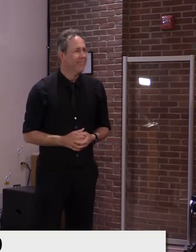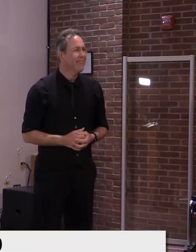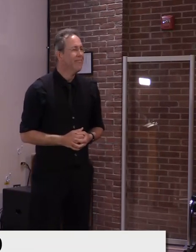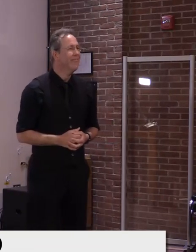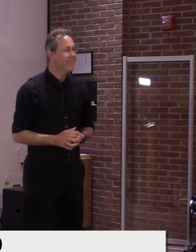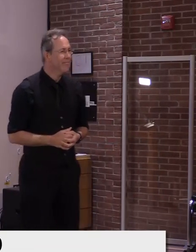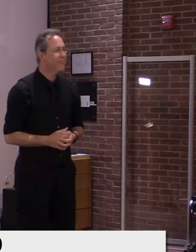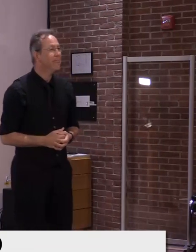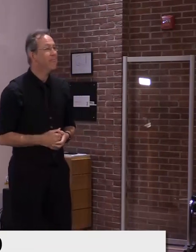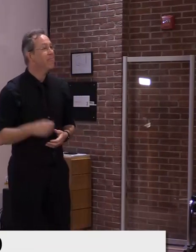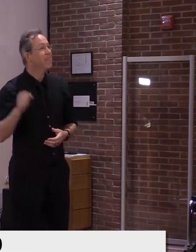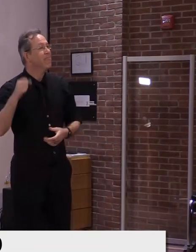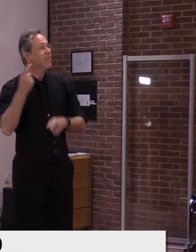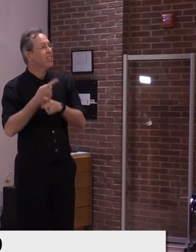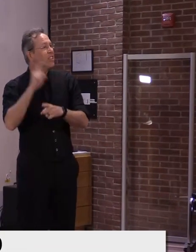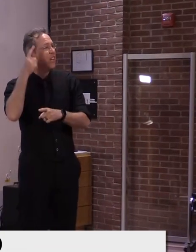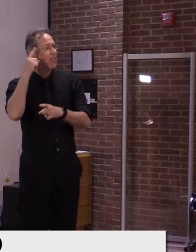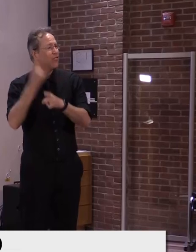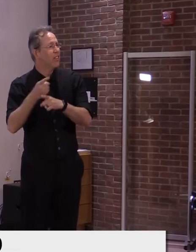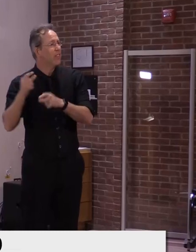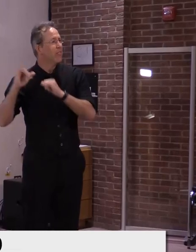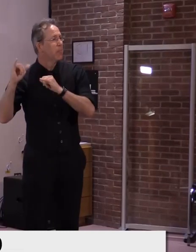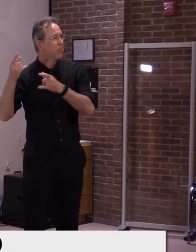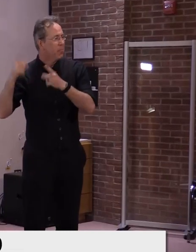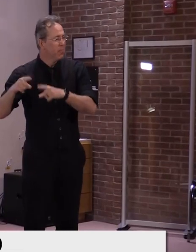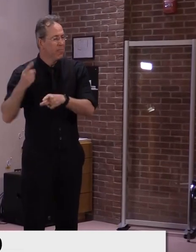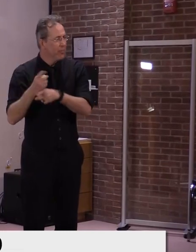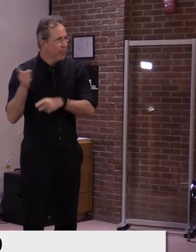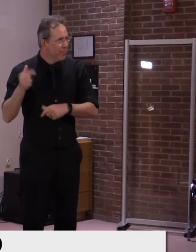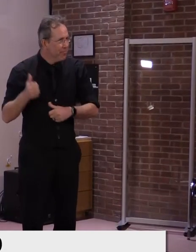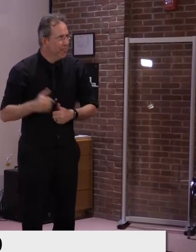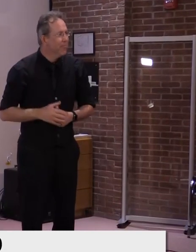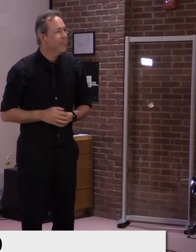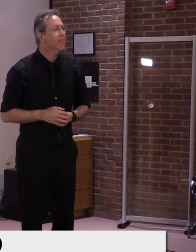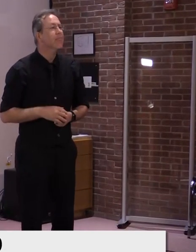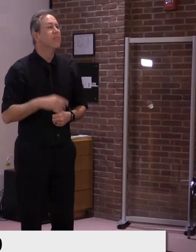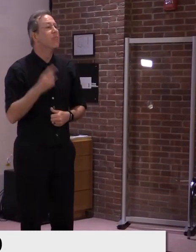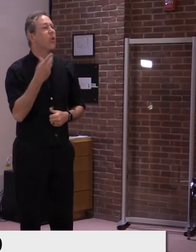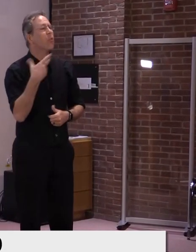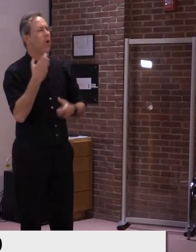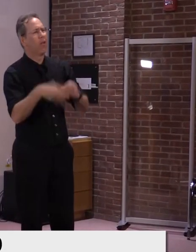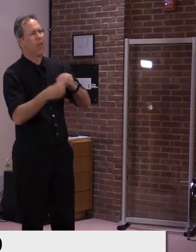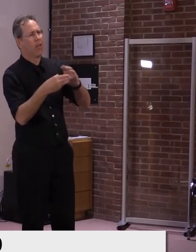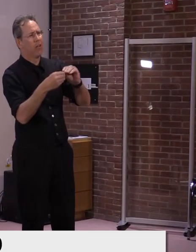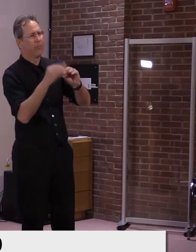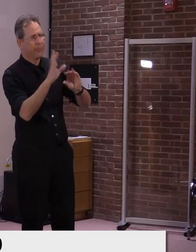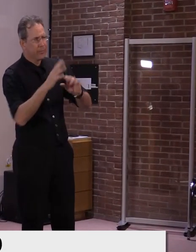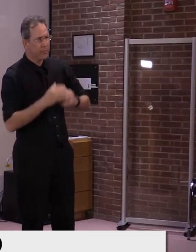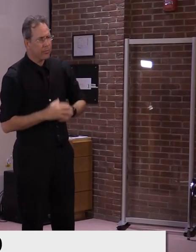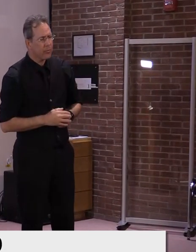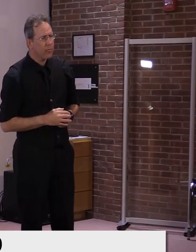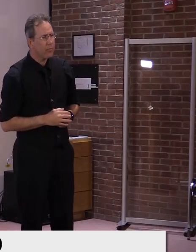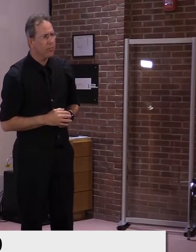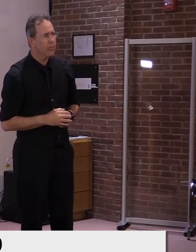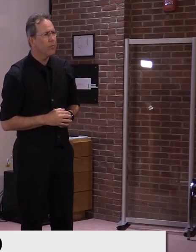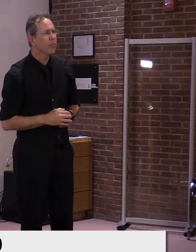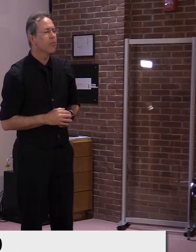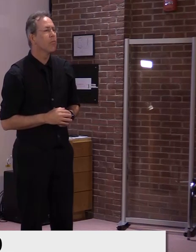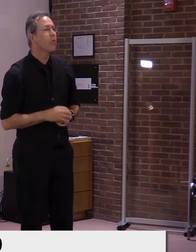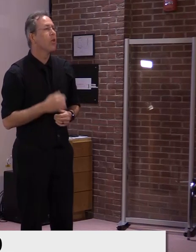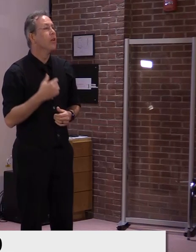The governor said it all. I mean, the only thing I will add is that at this point, we don't really know what the impact will